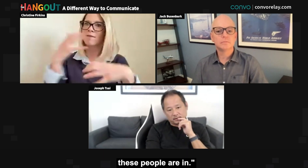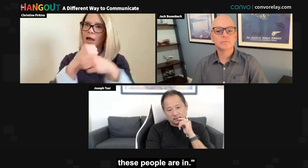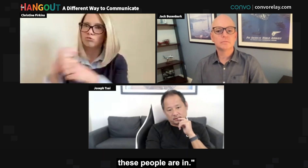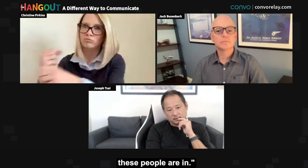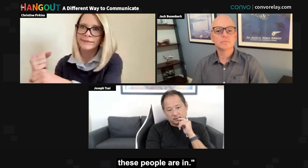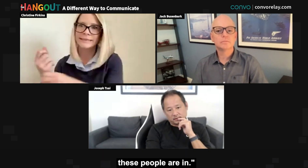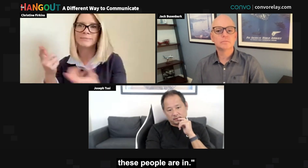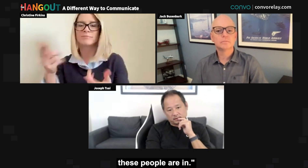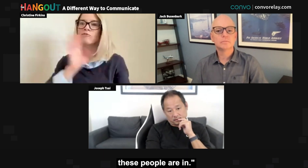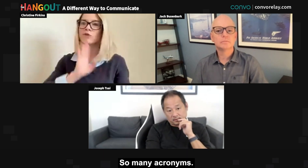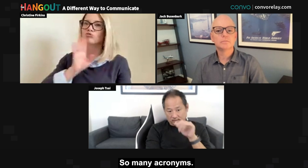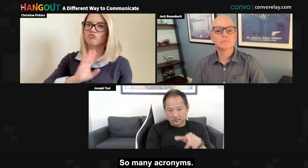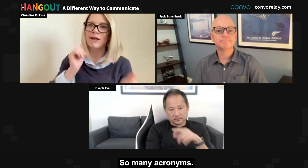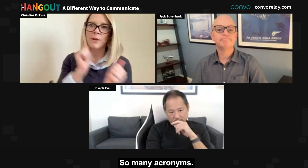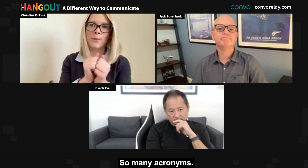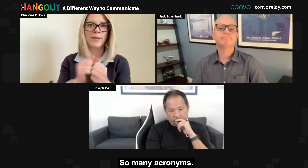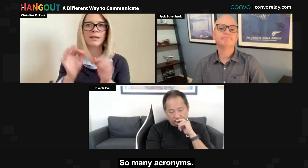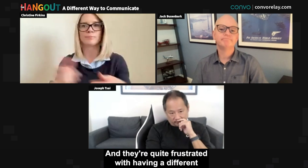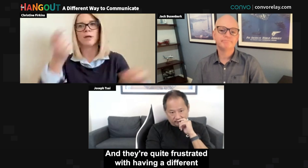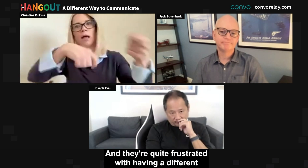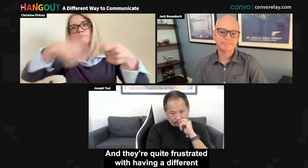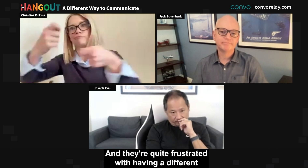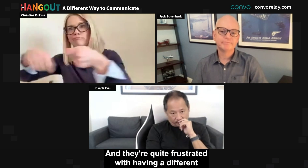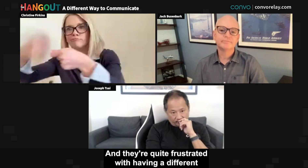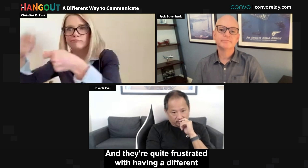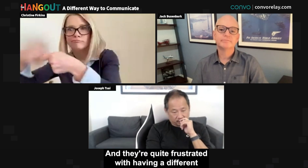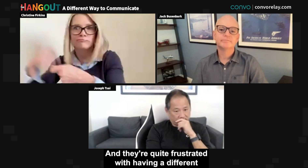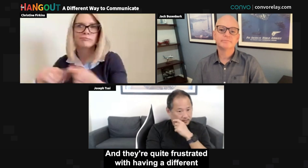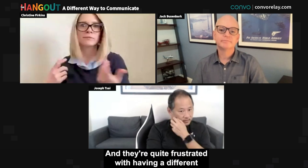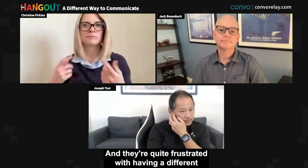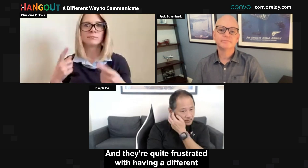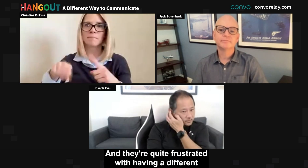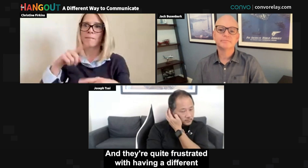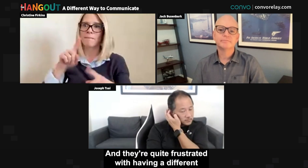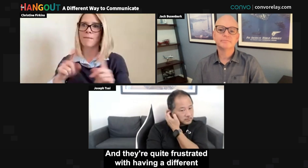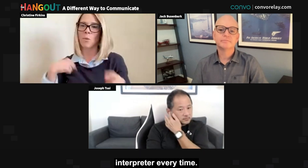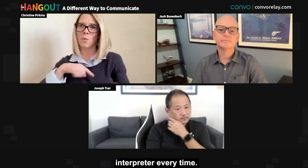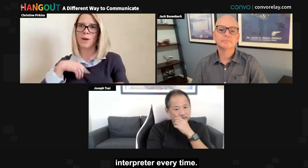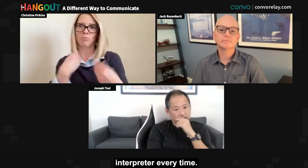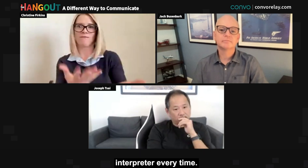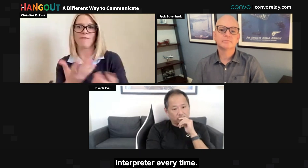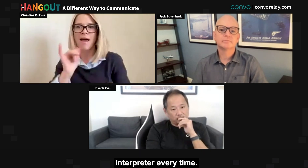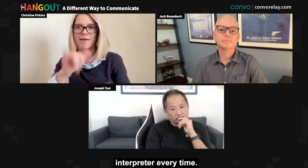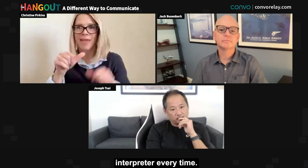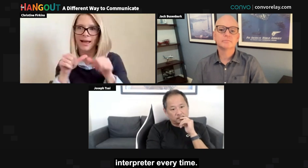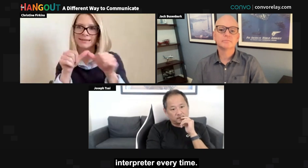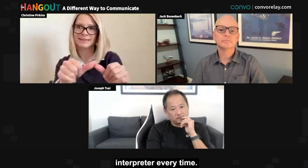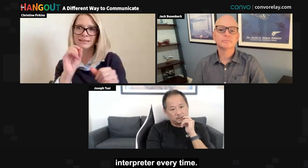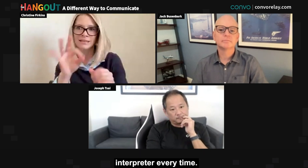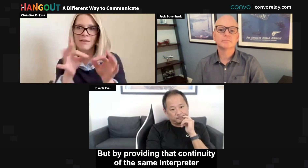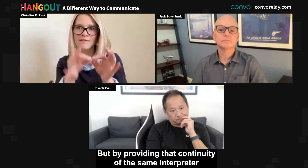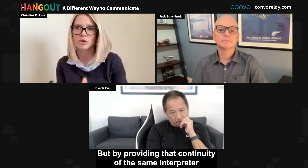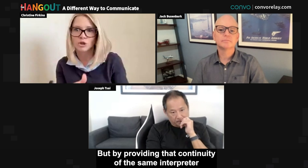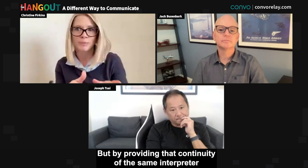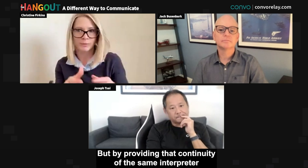these people are in, so many acronyms, and they're quite frustrated with having a different interpreter every time. But by providing